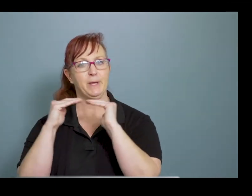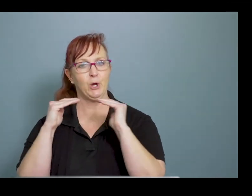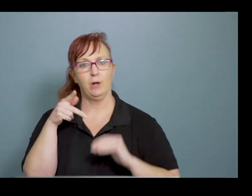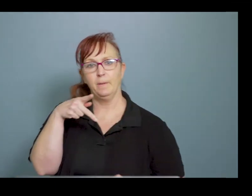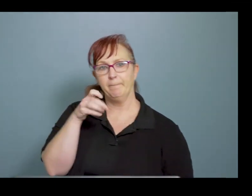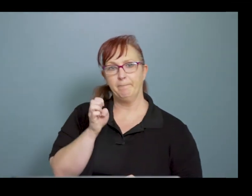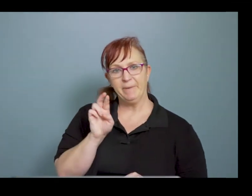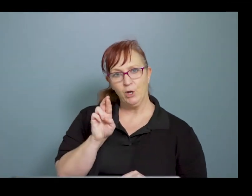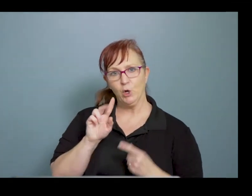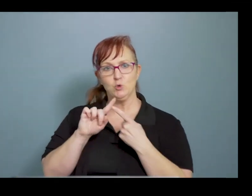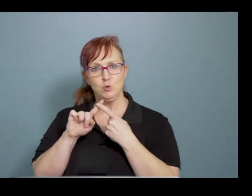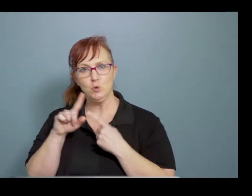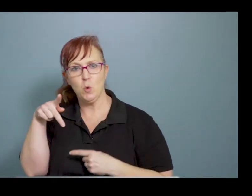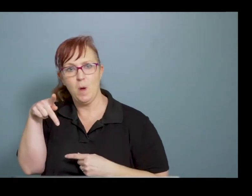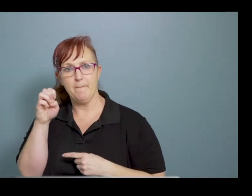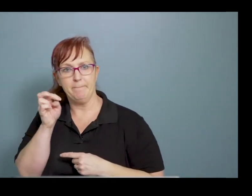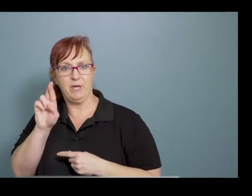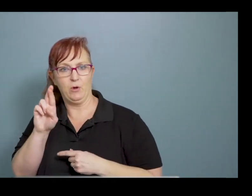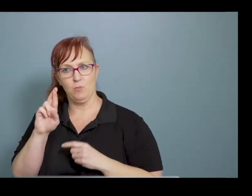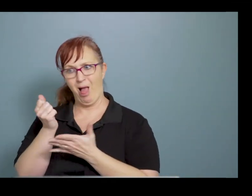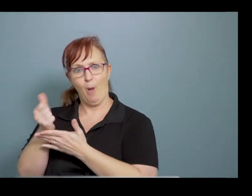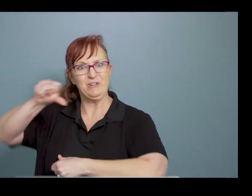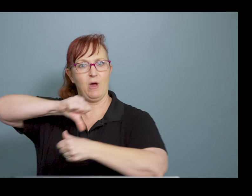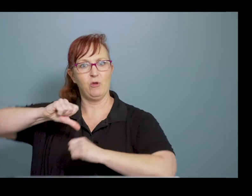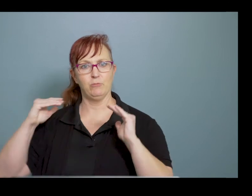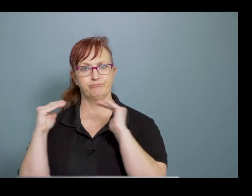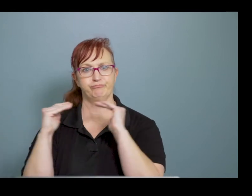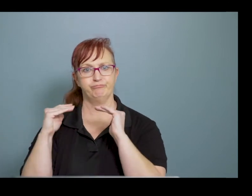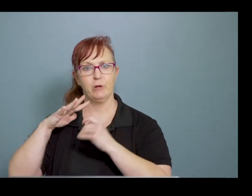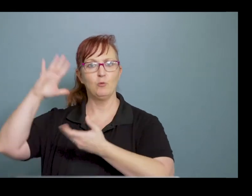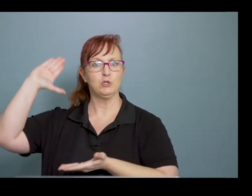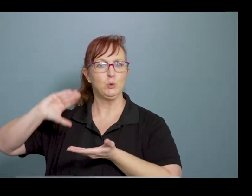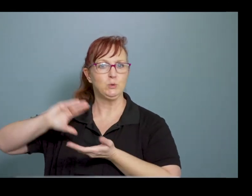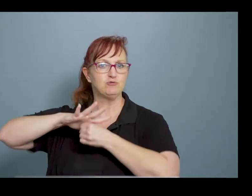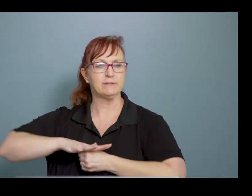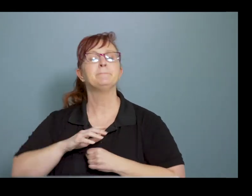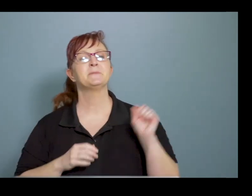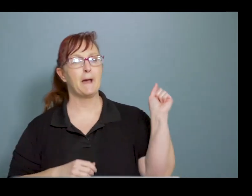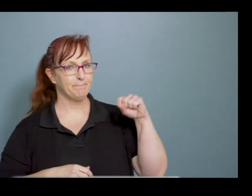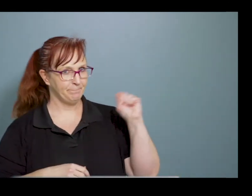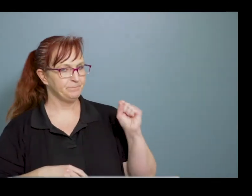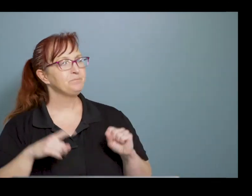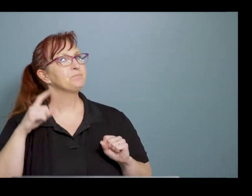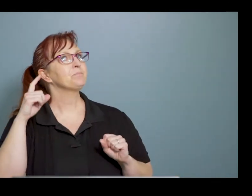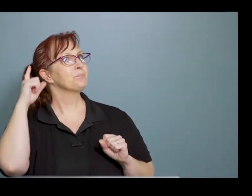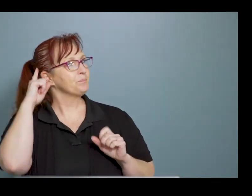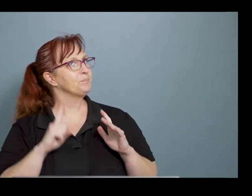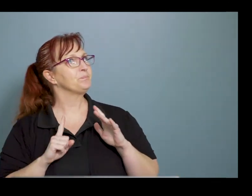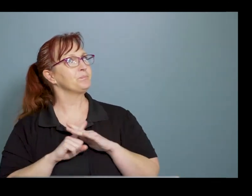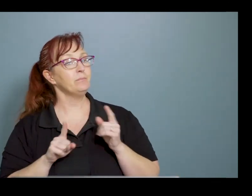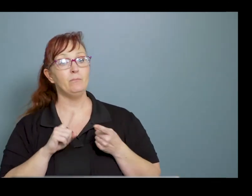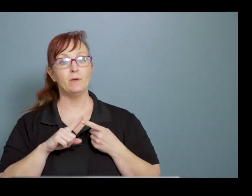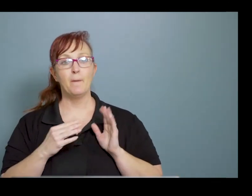that can address reduction of stress? Yeah, absolutely. So a couple things that come to mind. One